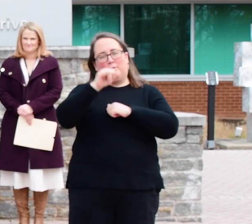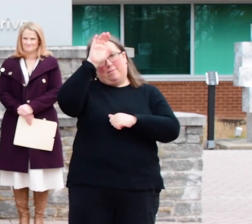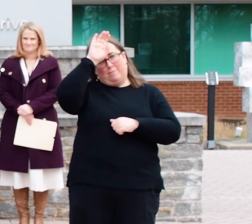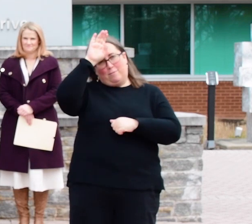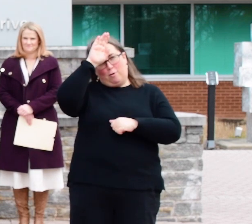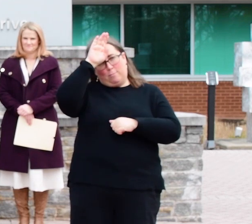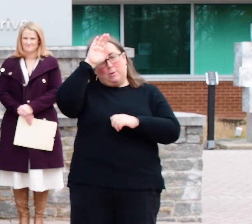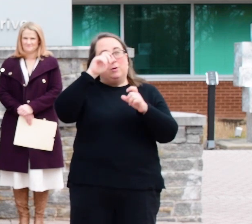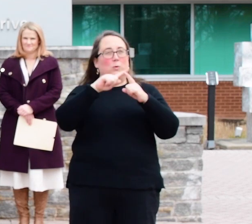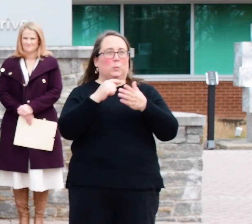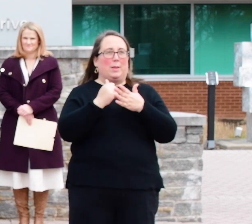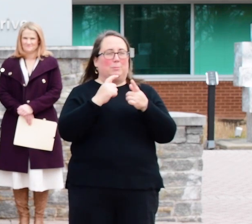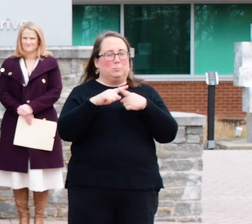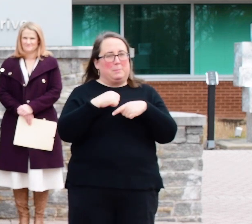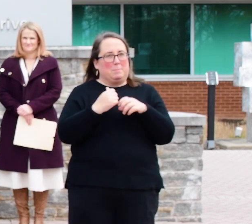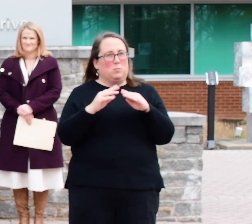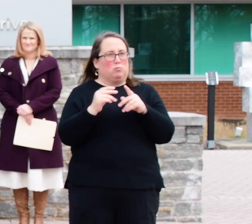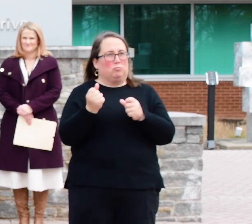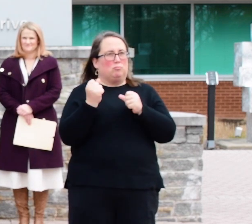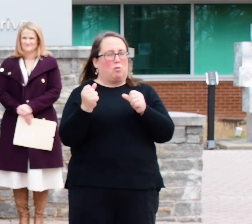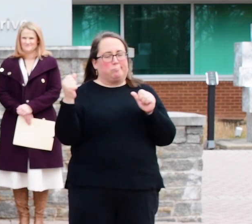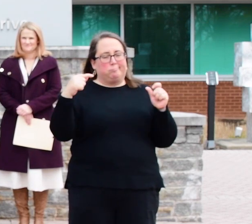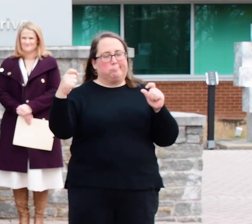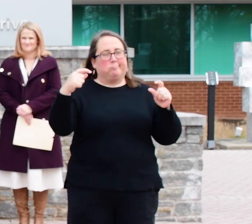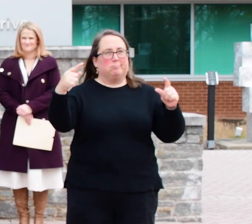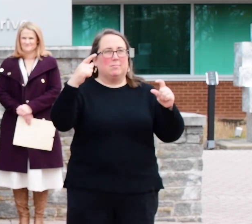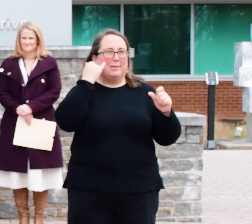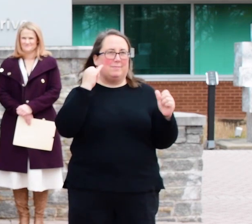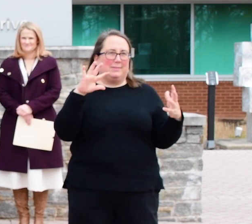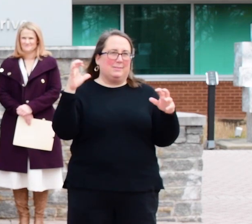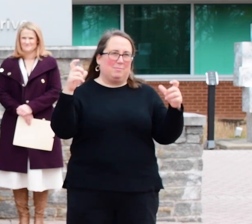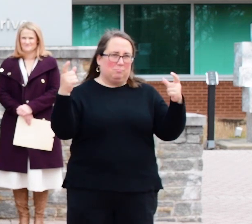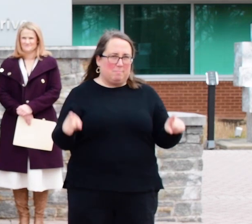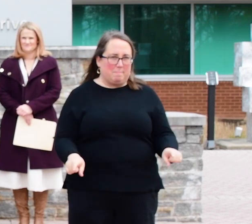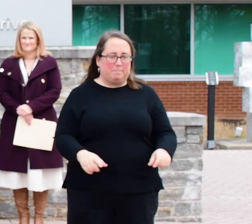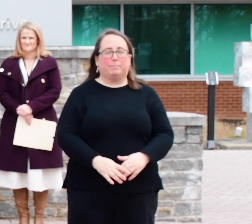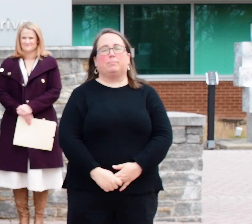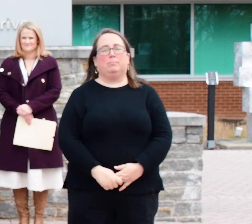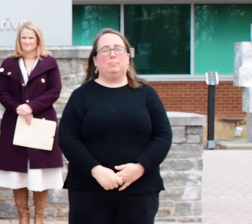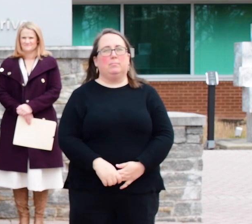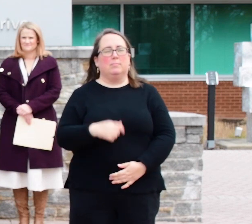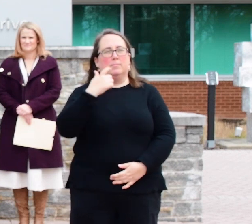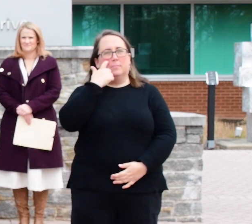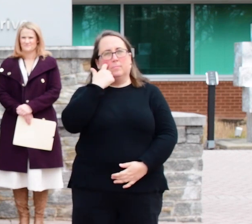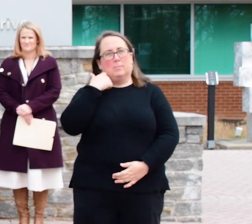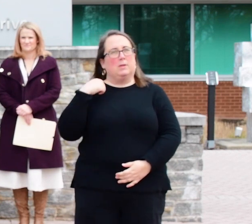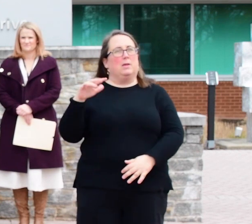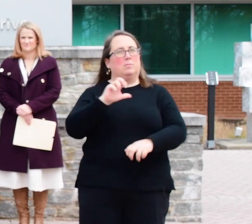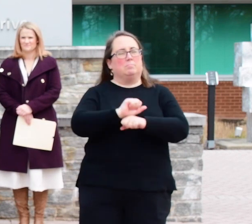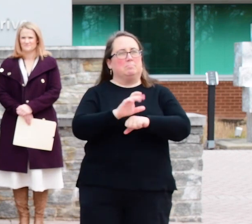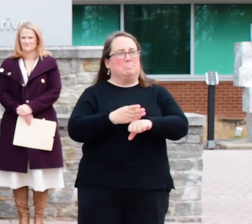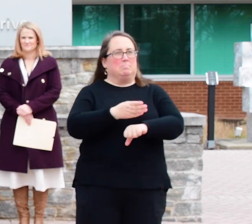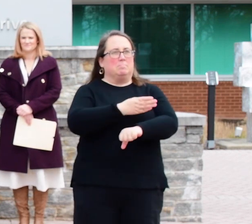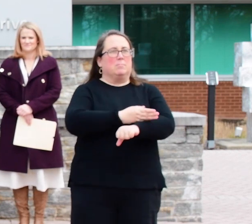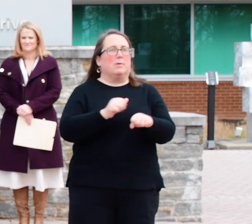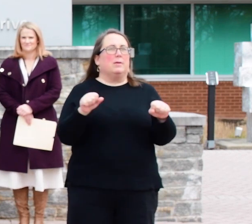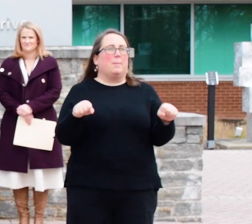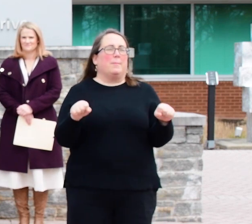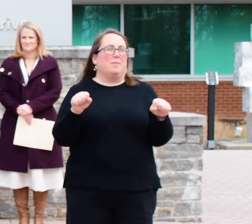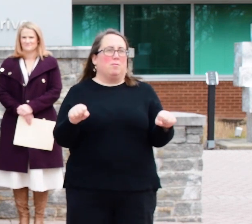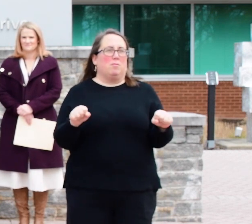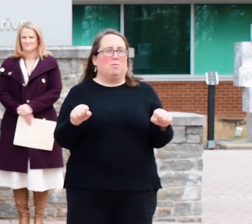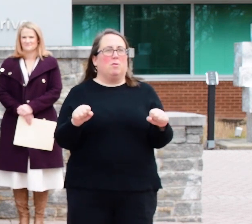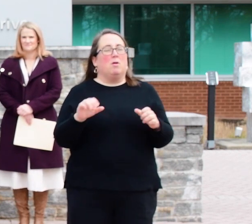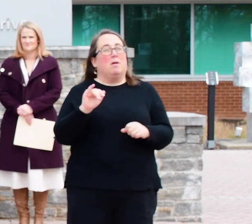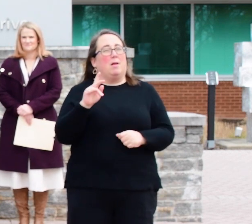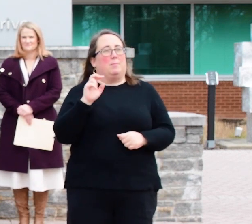the infrastructure for radio communication in the event of a disaster. His efforts have greatly improved the capabilities of